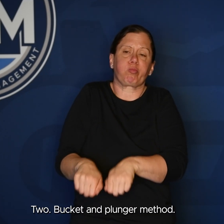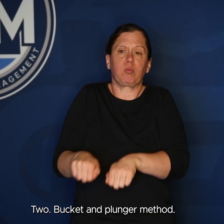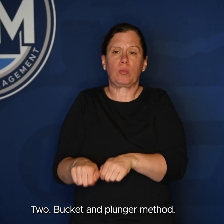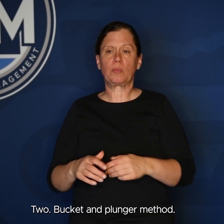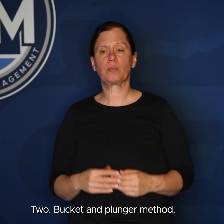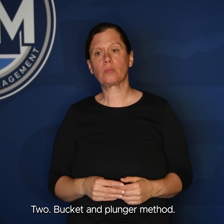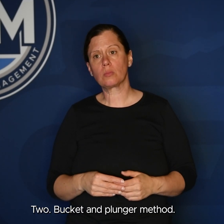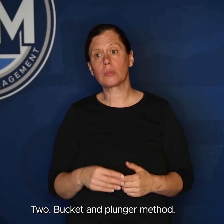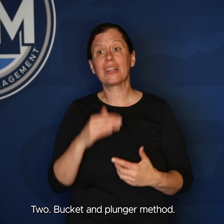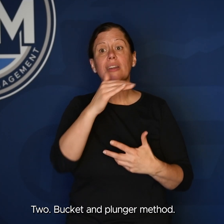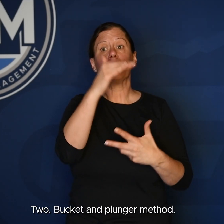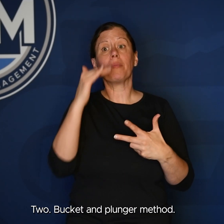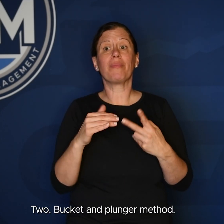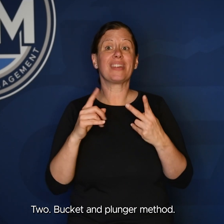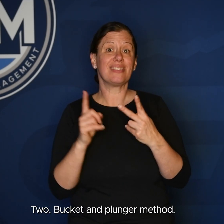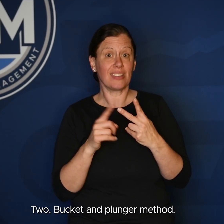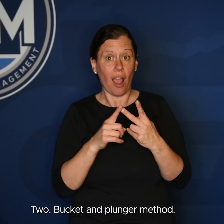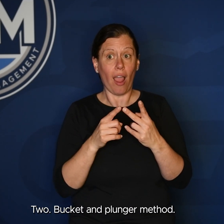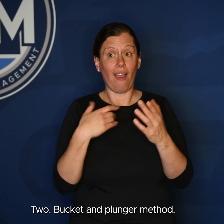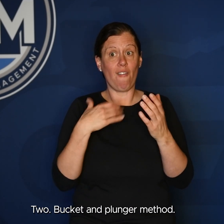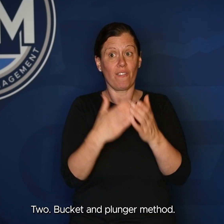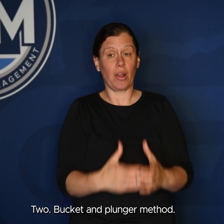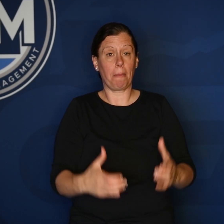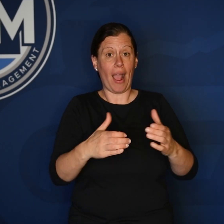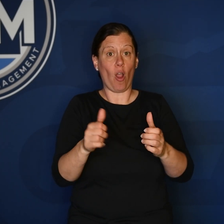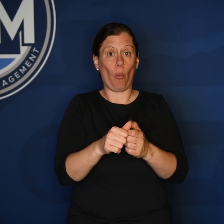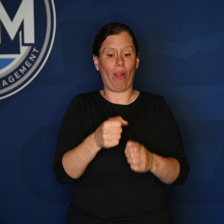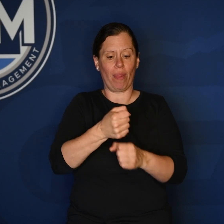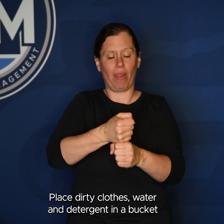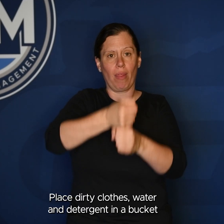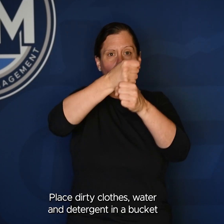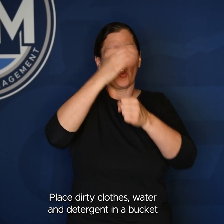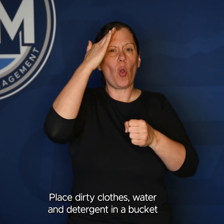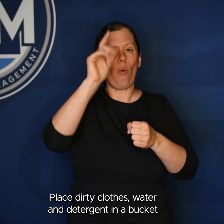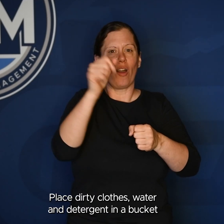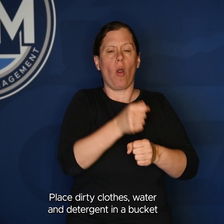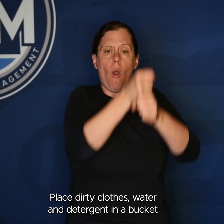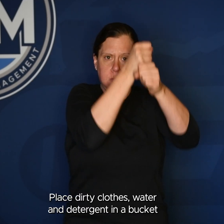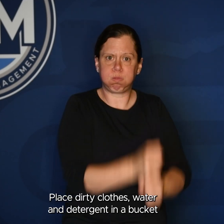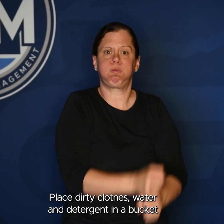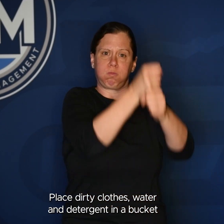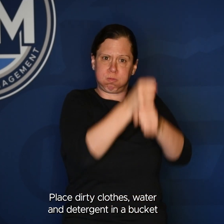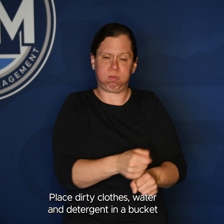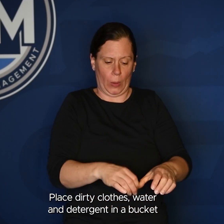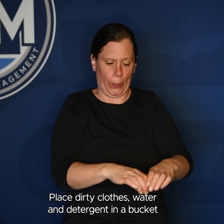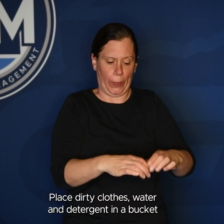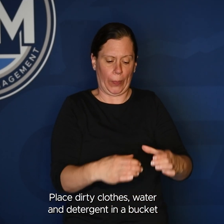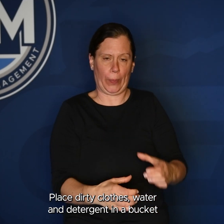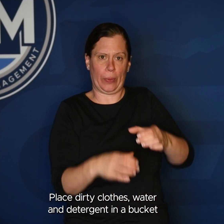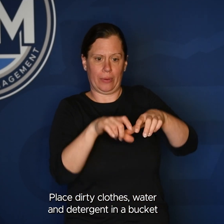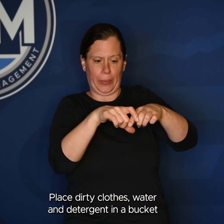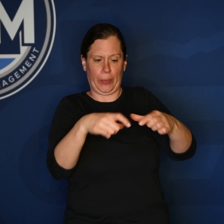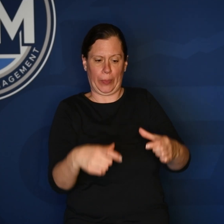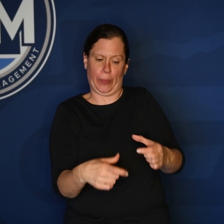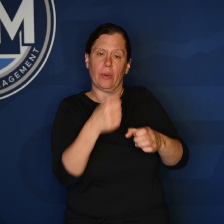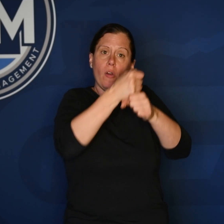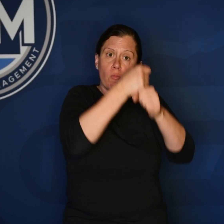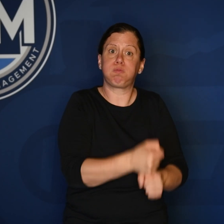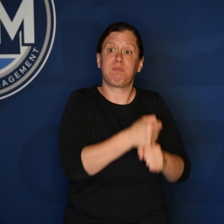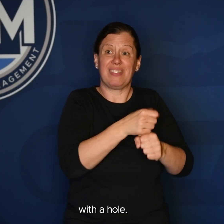2. Bucket and plunger method. Place dirty clothes, water, and detergent in a bucket with